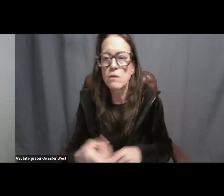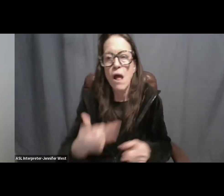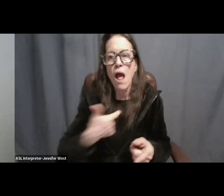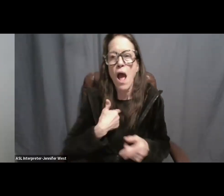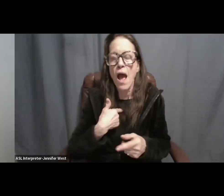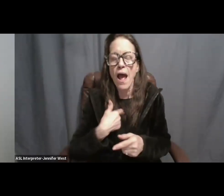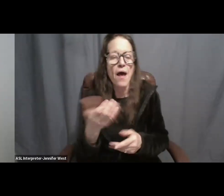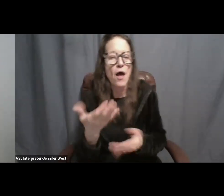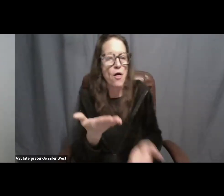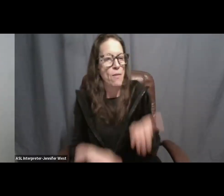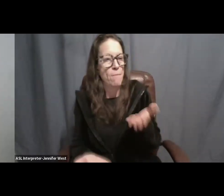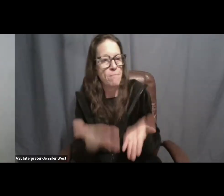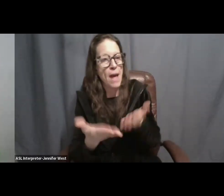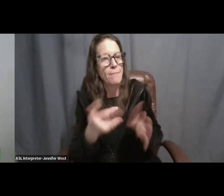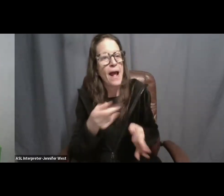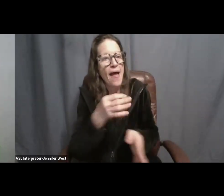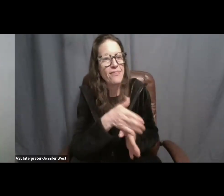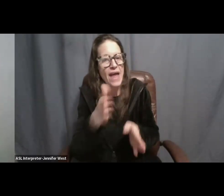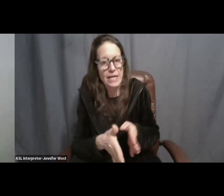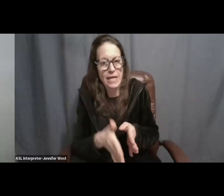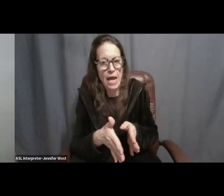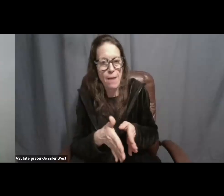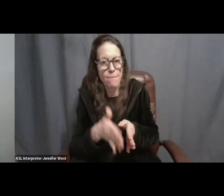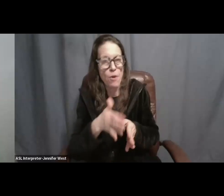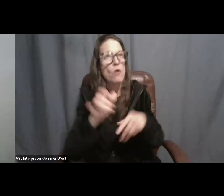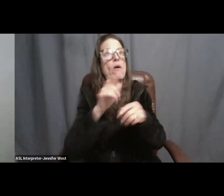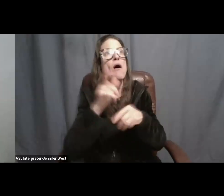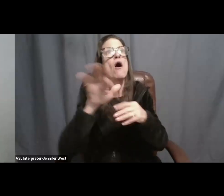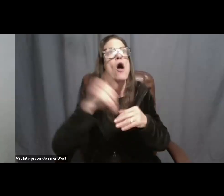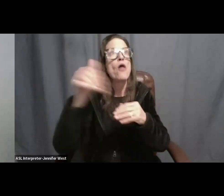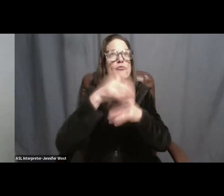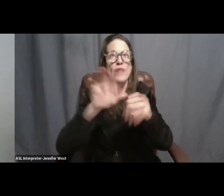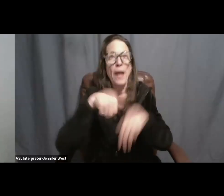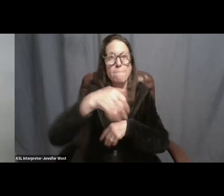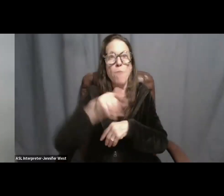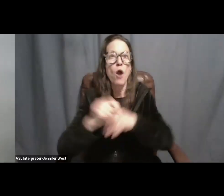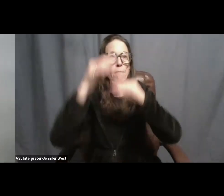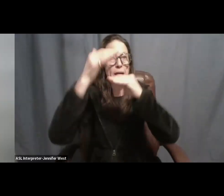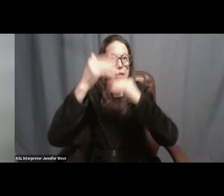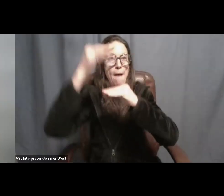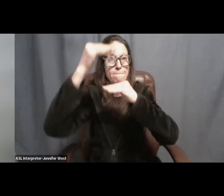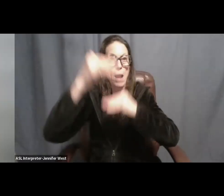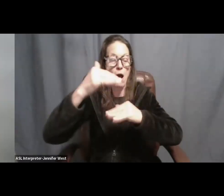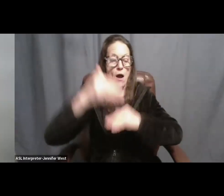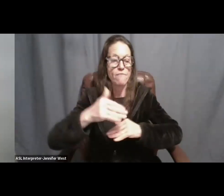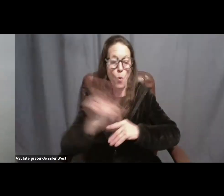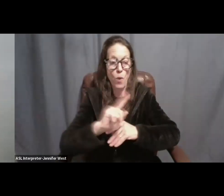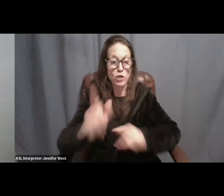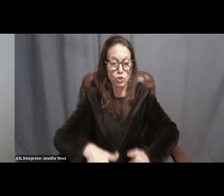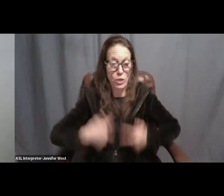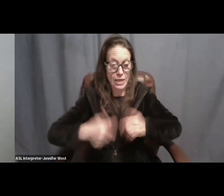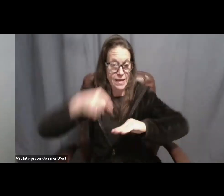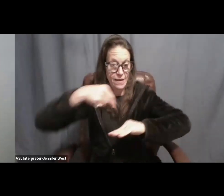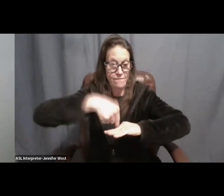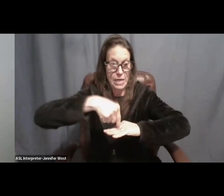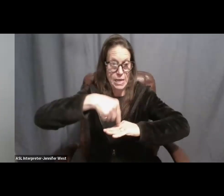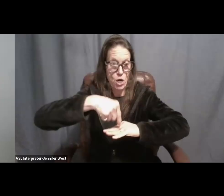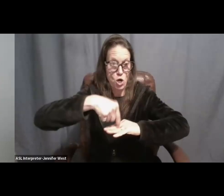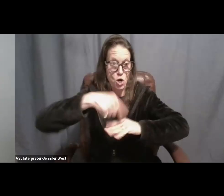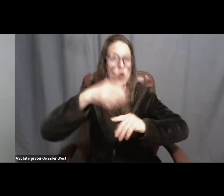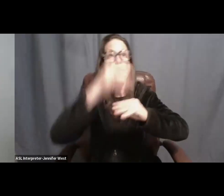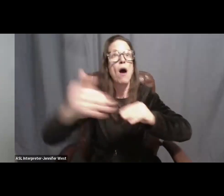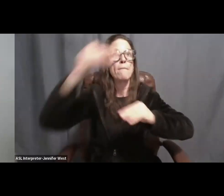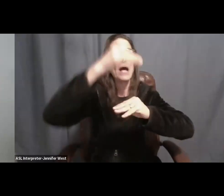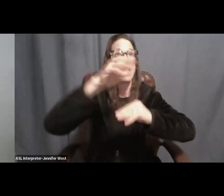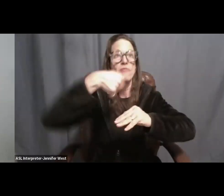happen, the empty apartment above hers, the hot water heater